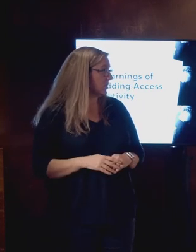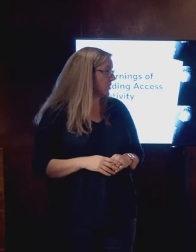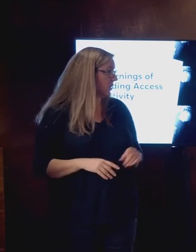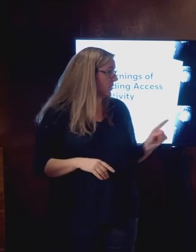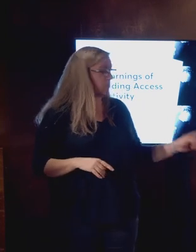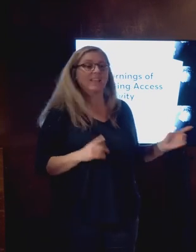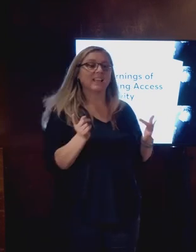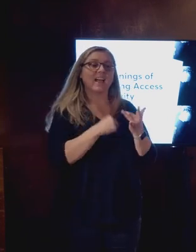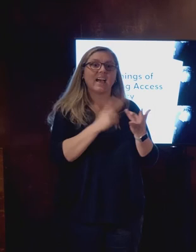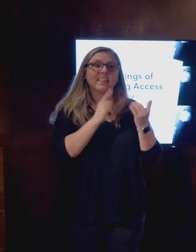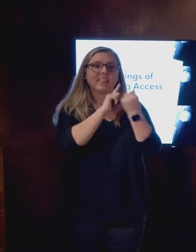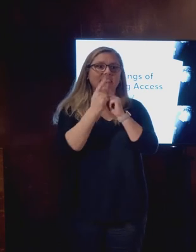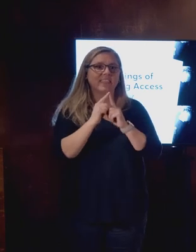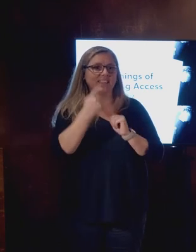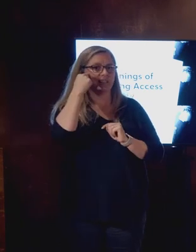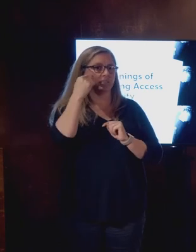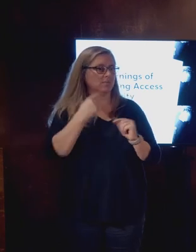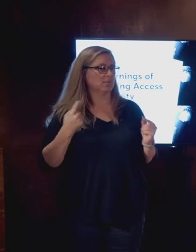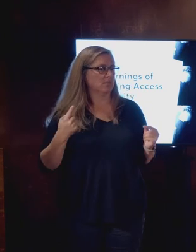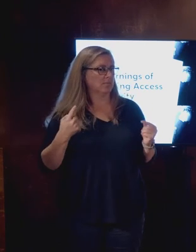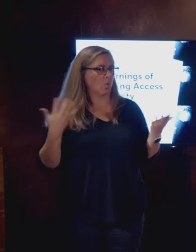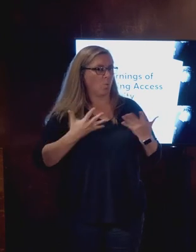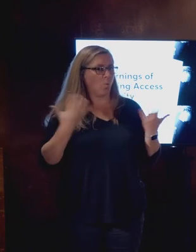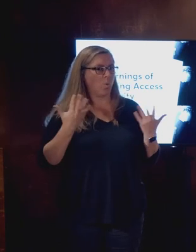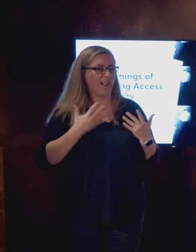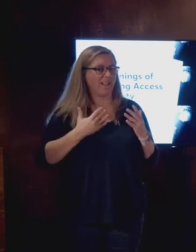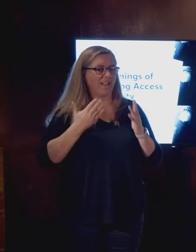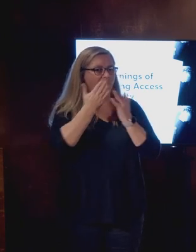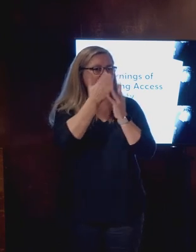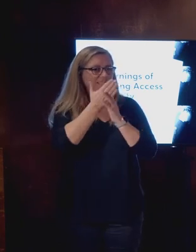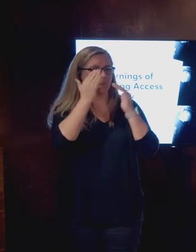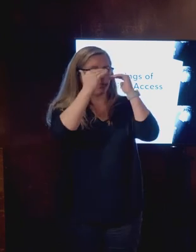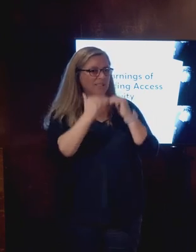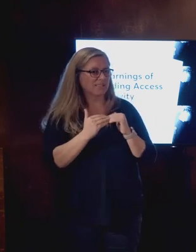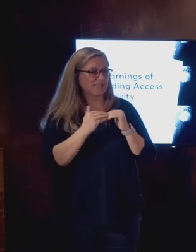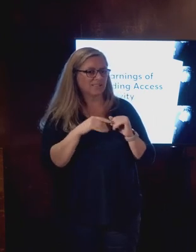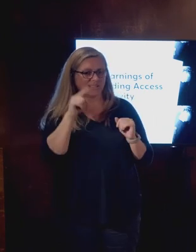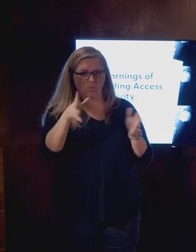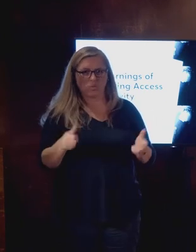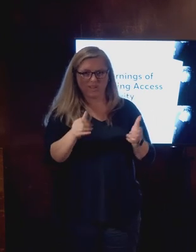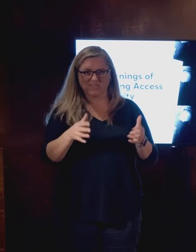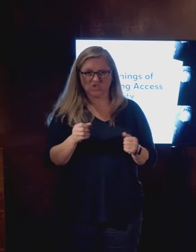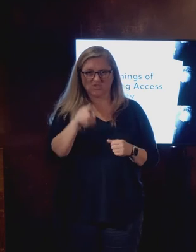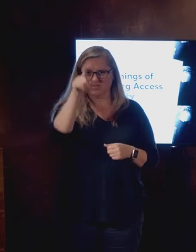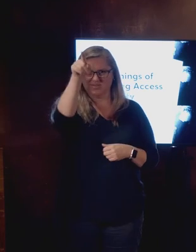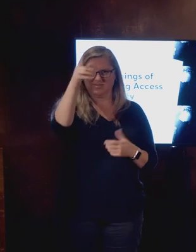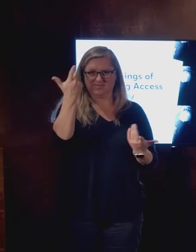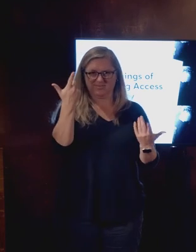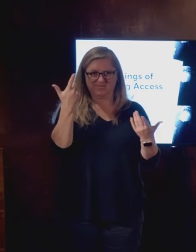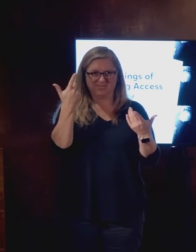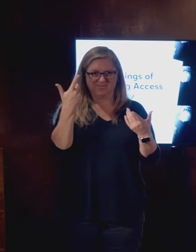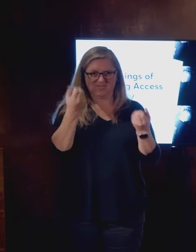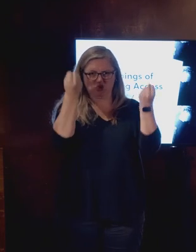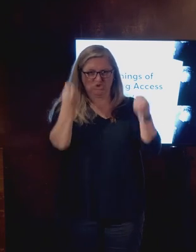And the other thing actually is to think about where the accessible seats are. Like sometimes where wheelchairs are placed is like, that is totally blocked